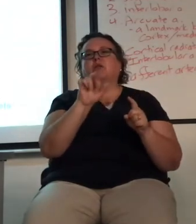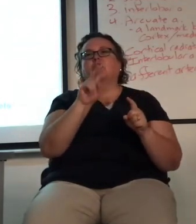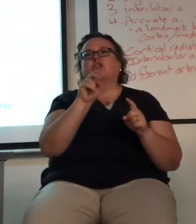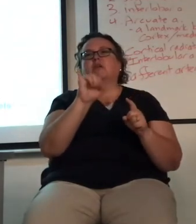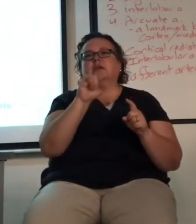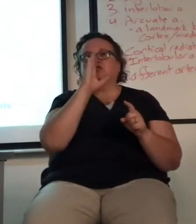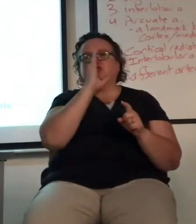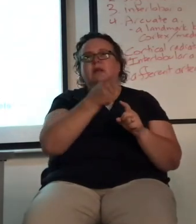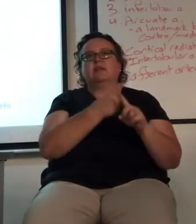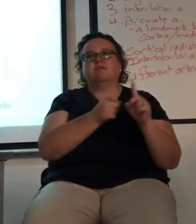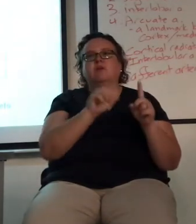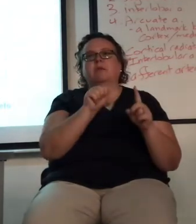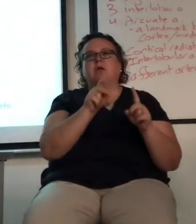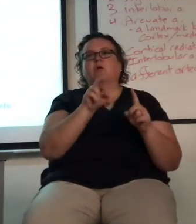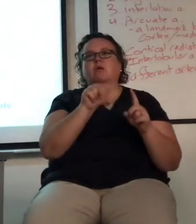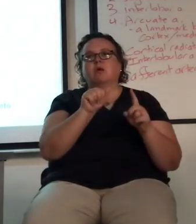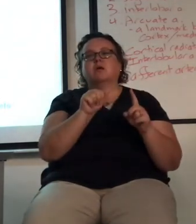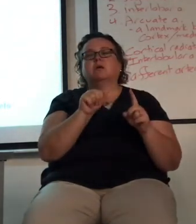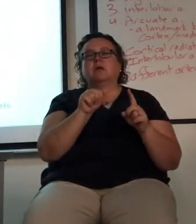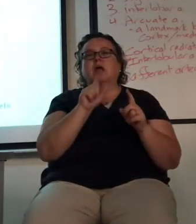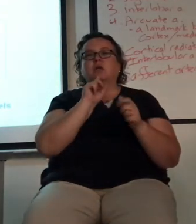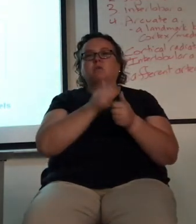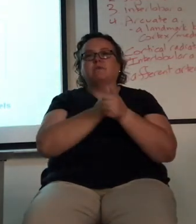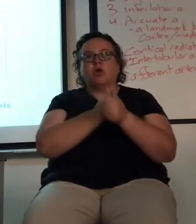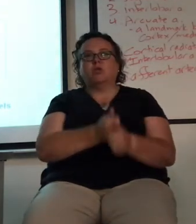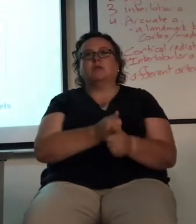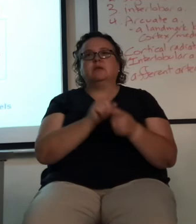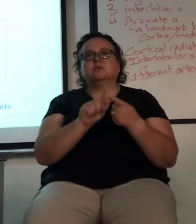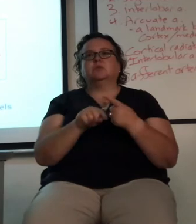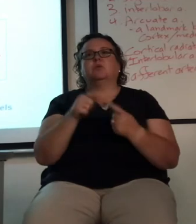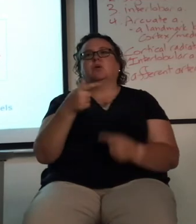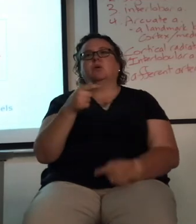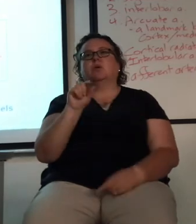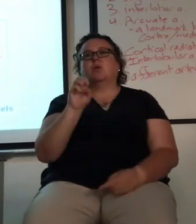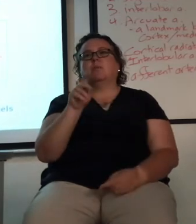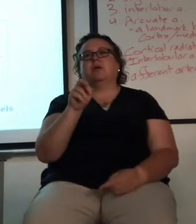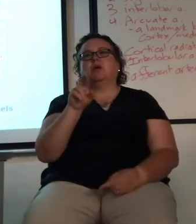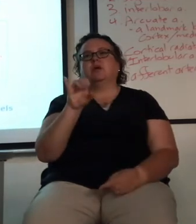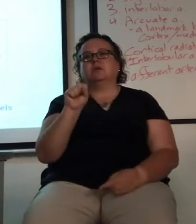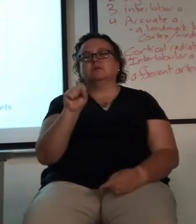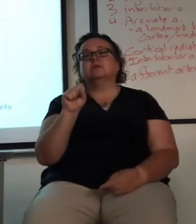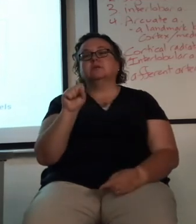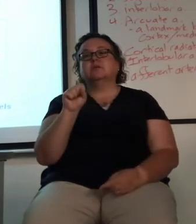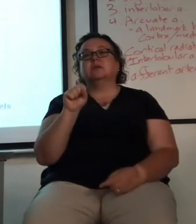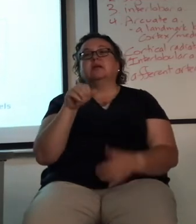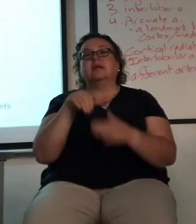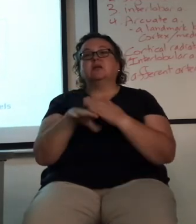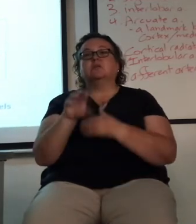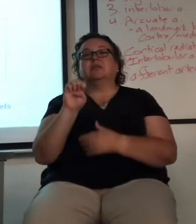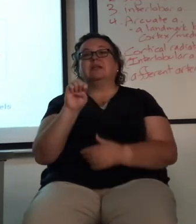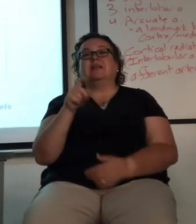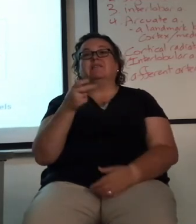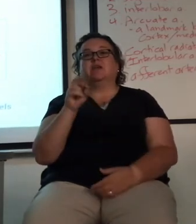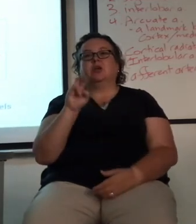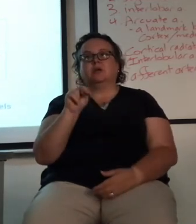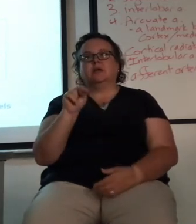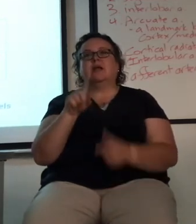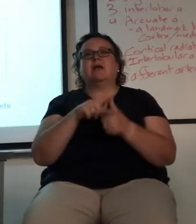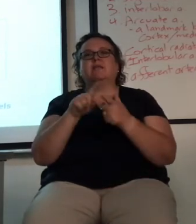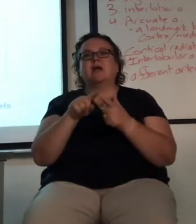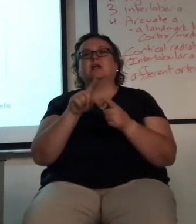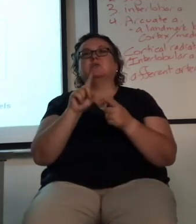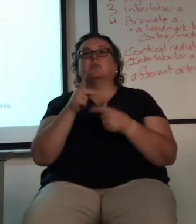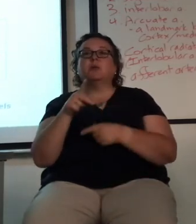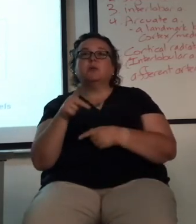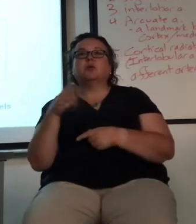to segmental, interlobar, and you'll follow it to glomerulus. Goes to the efferent arteriole. Then it goes to purple